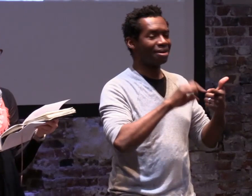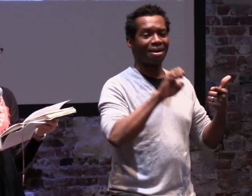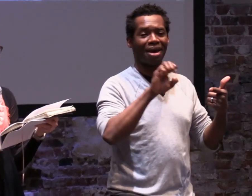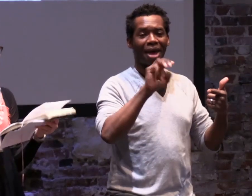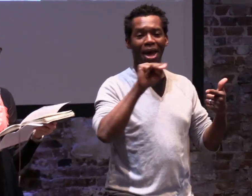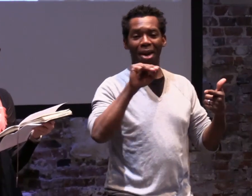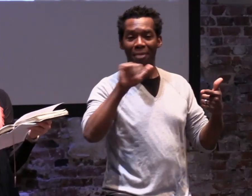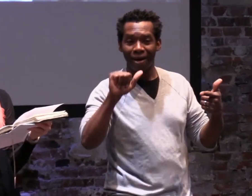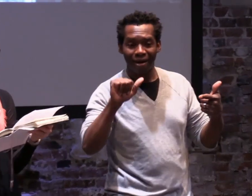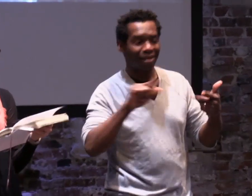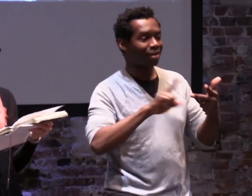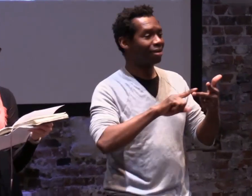Rachel,